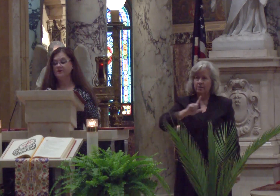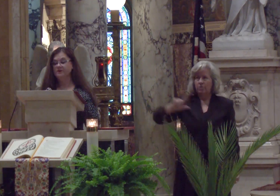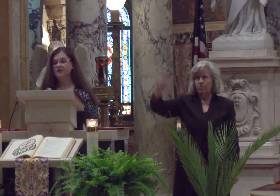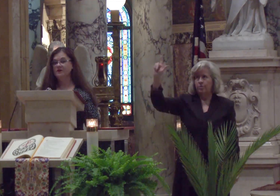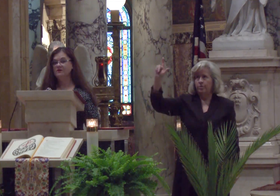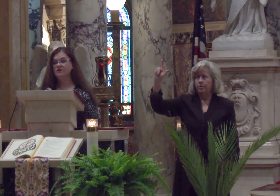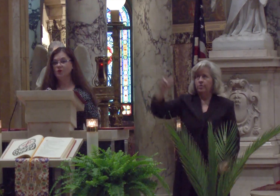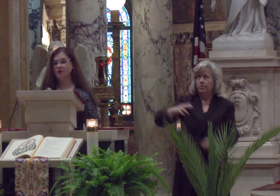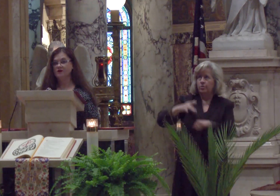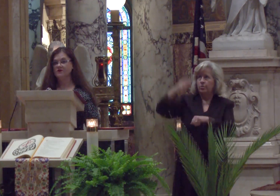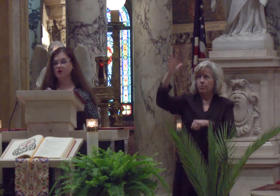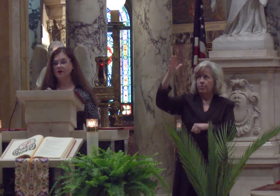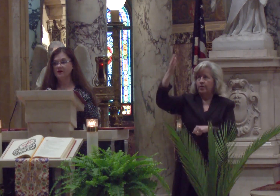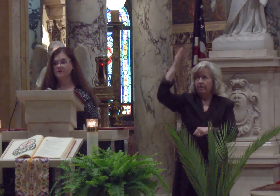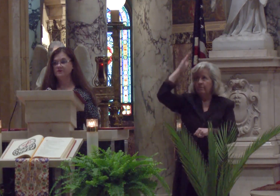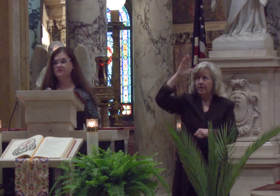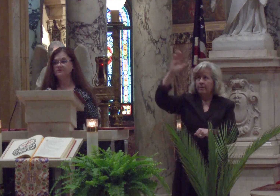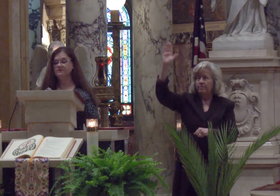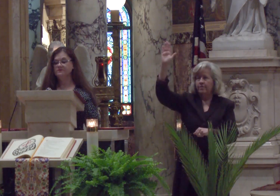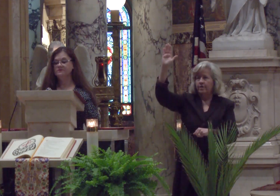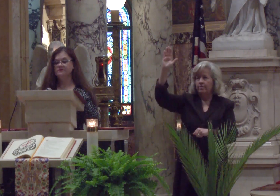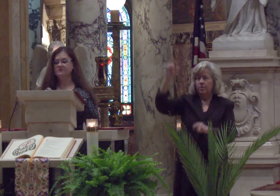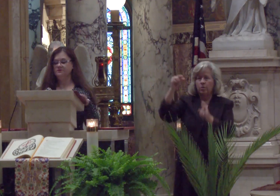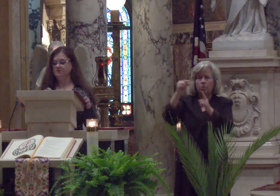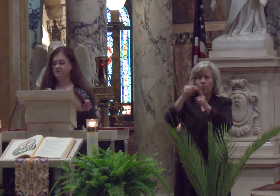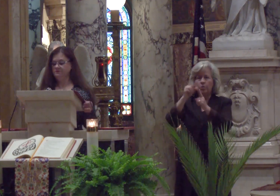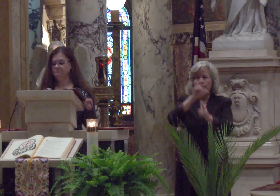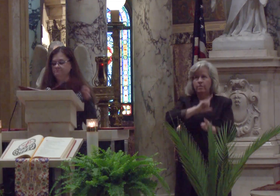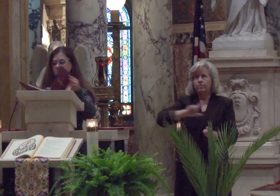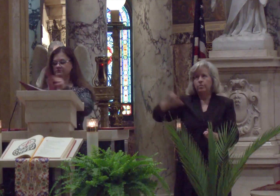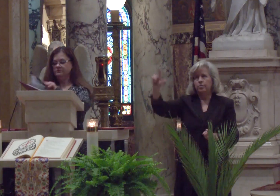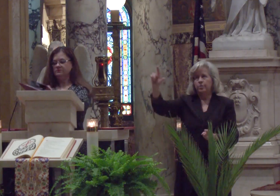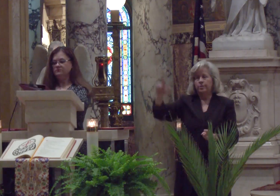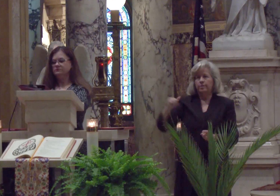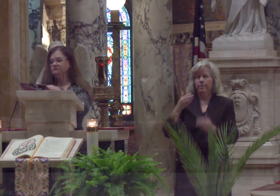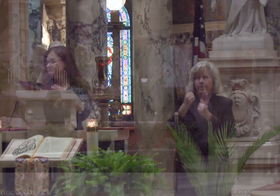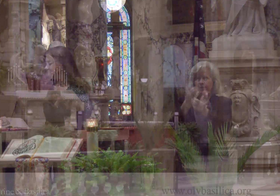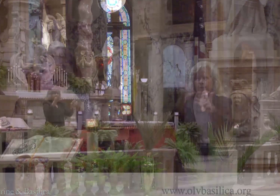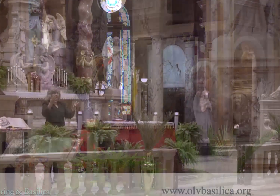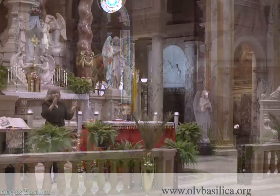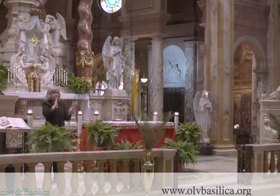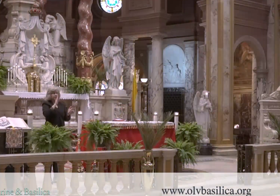Father. The word of the Lord. Thanks be to God.